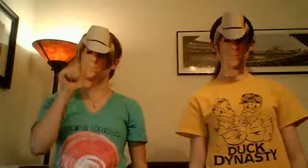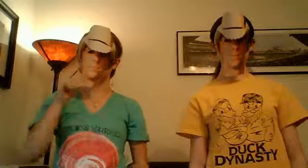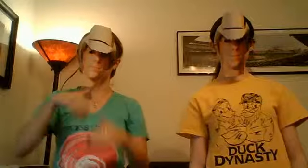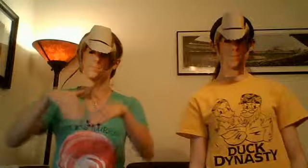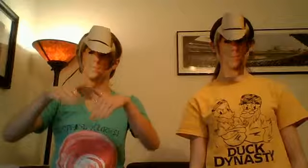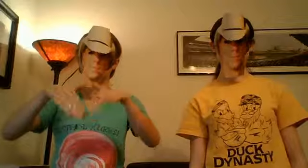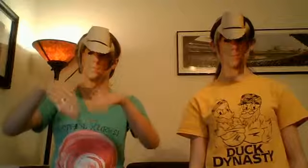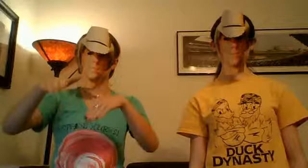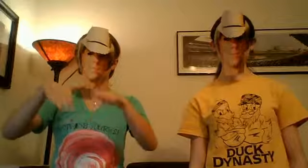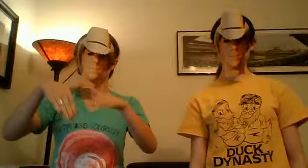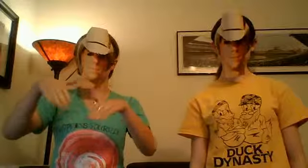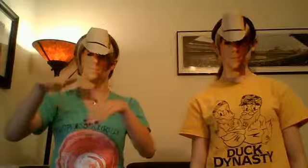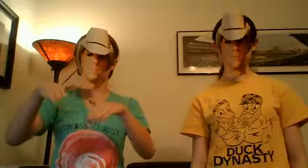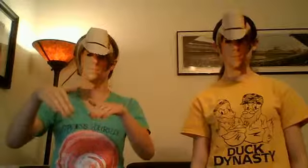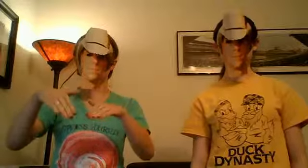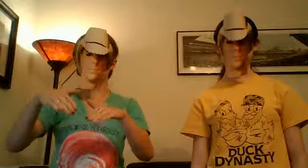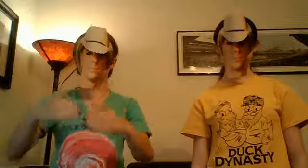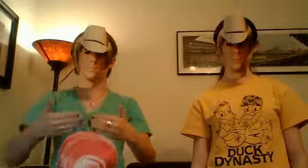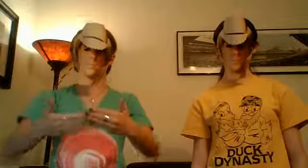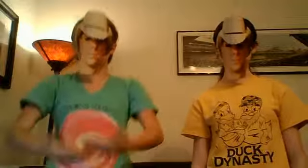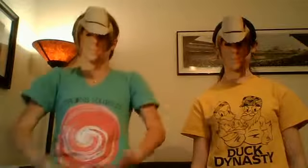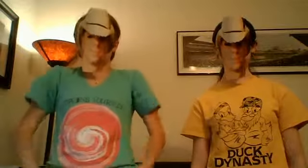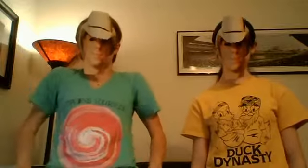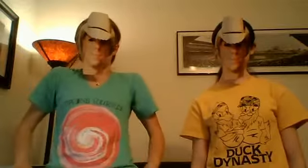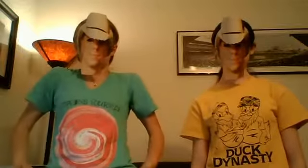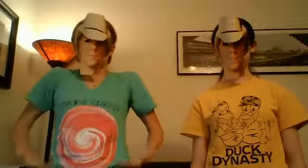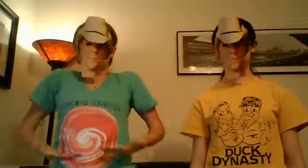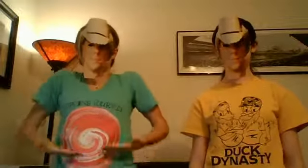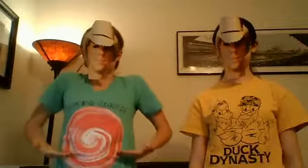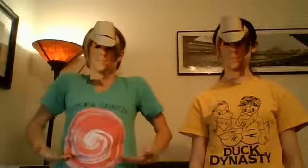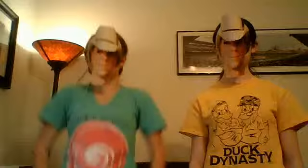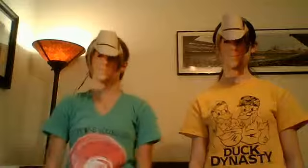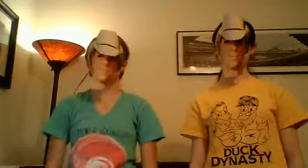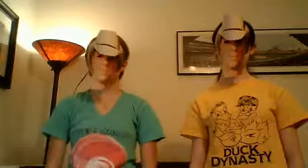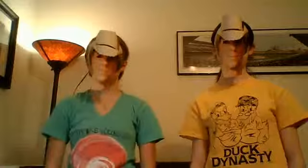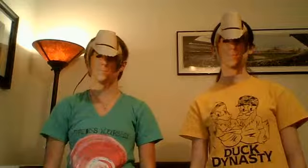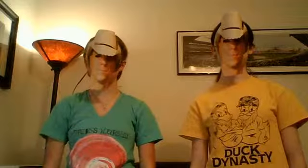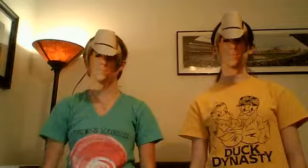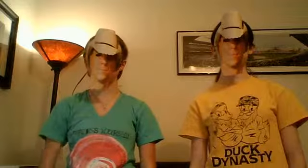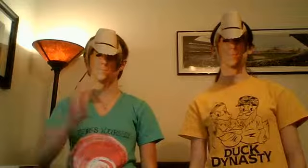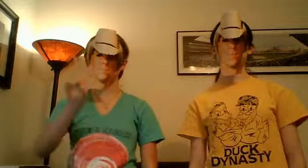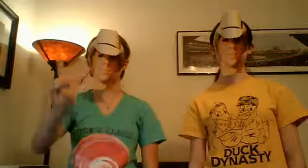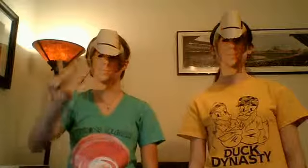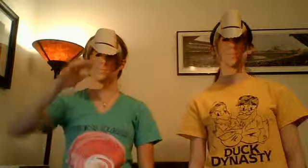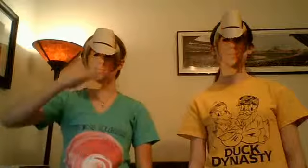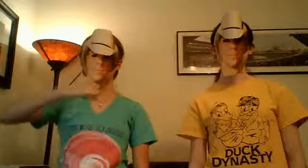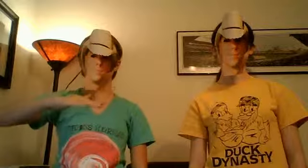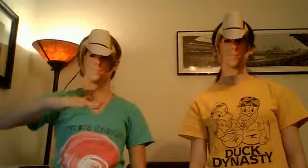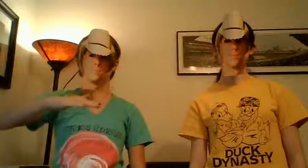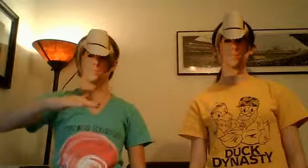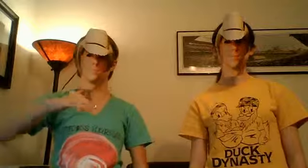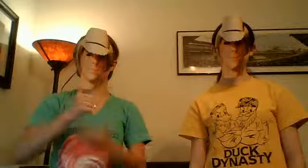shimmy off them old cutoffs. And it's too bad for me on